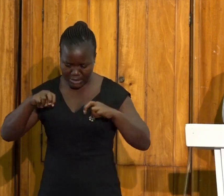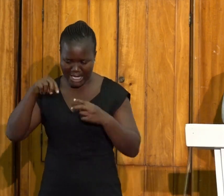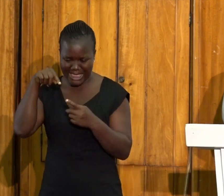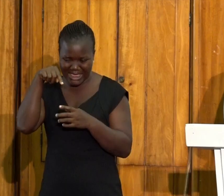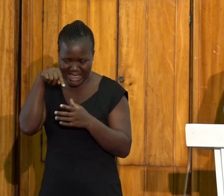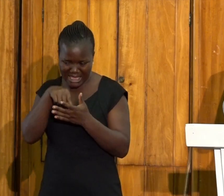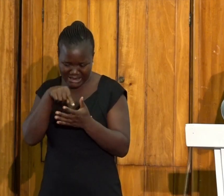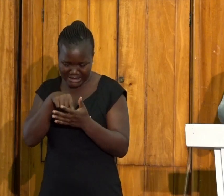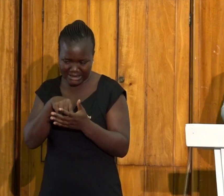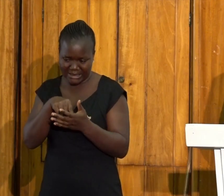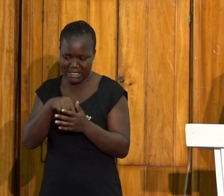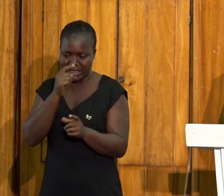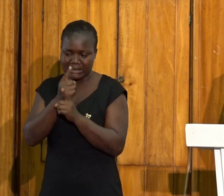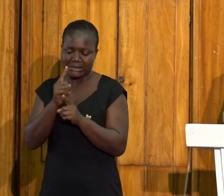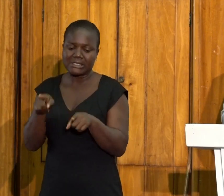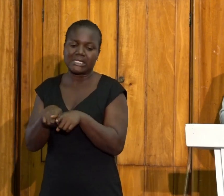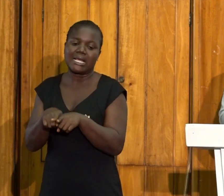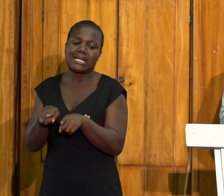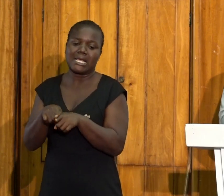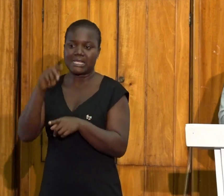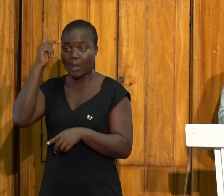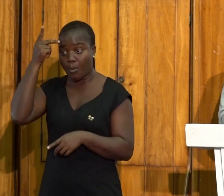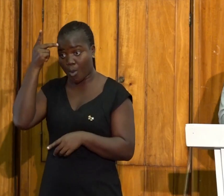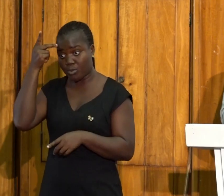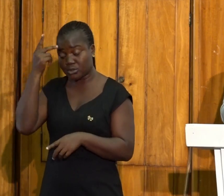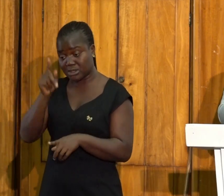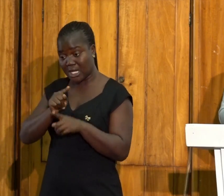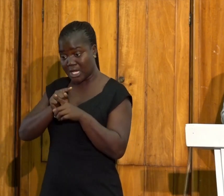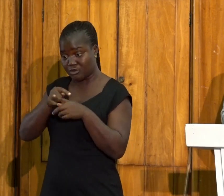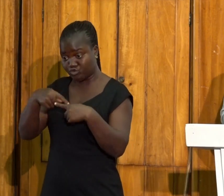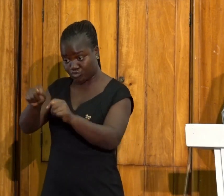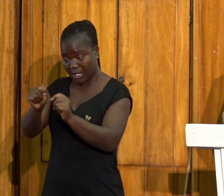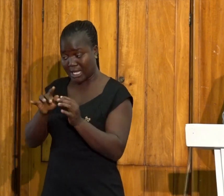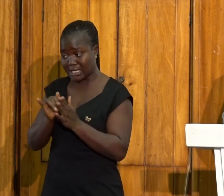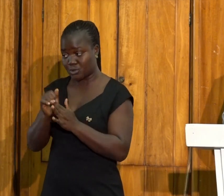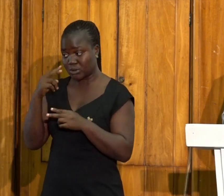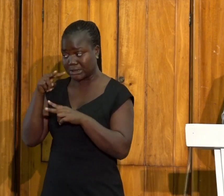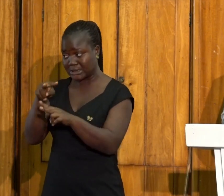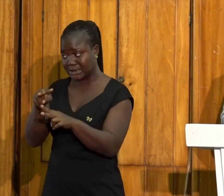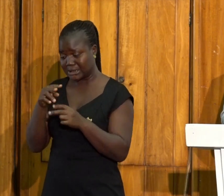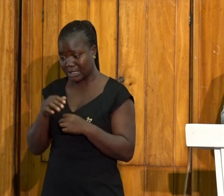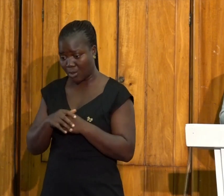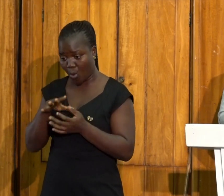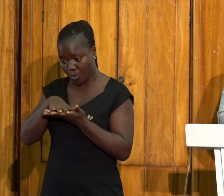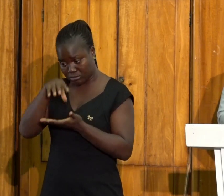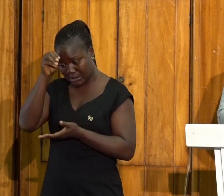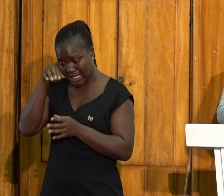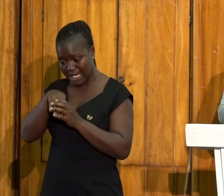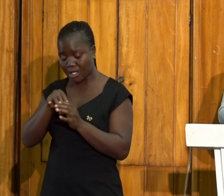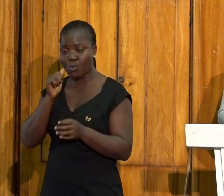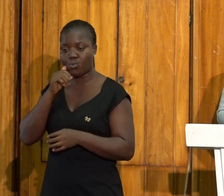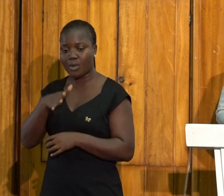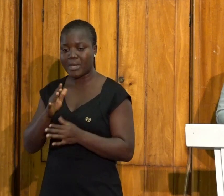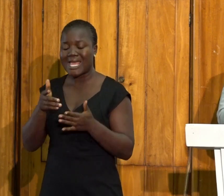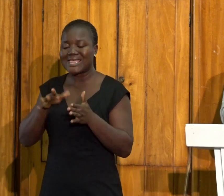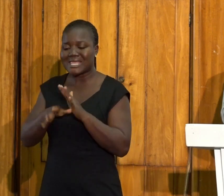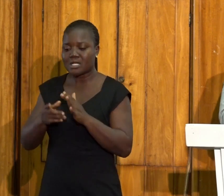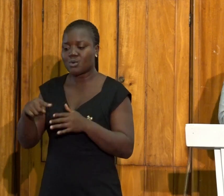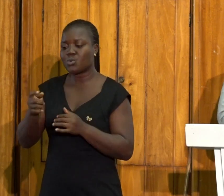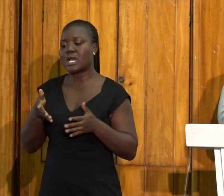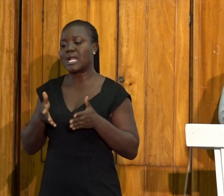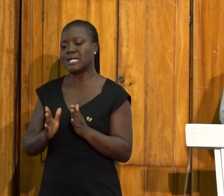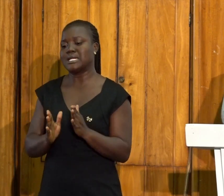will, just like the PEPOS trial, which looked at LEN in women, they will allow,